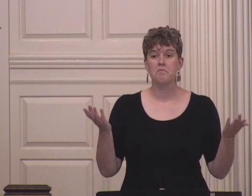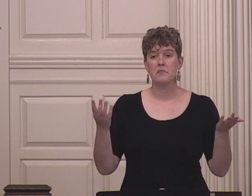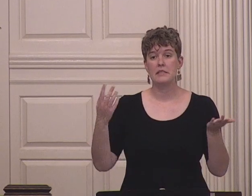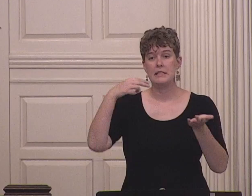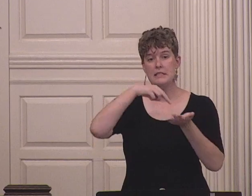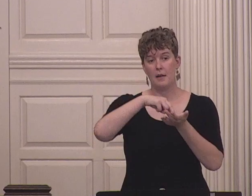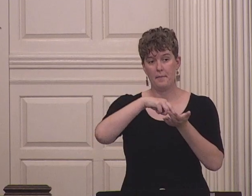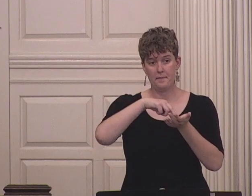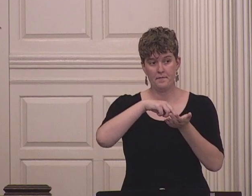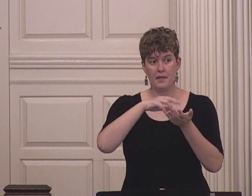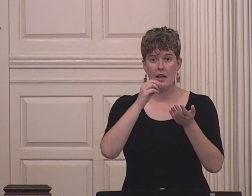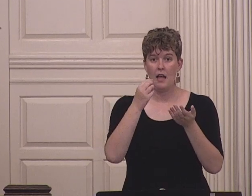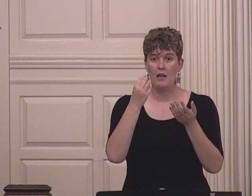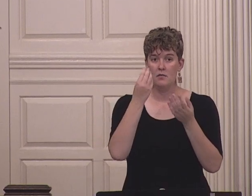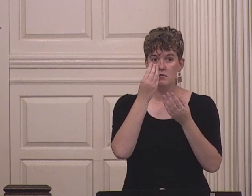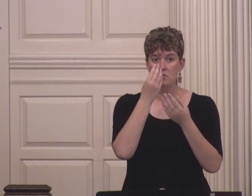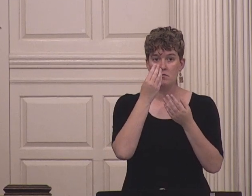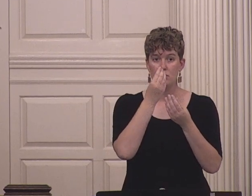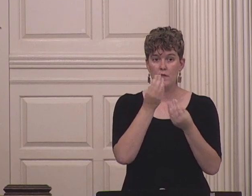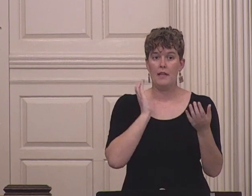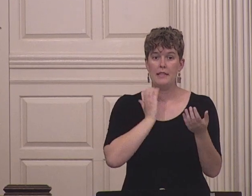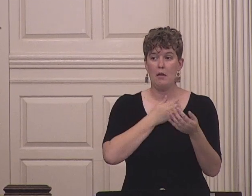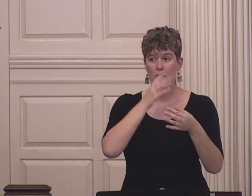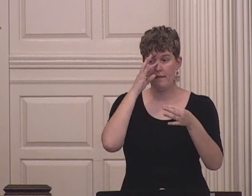Stand and profess our faith.